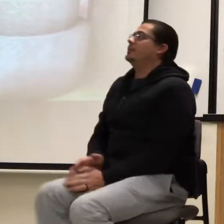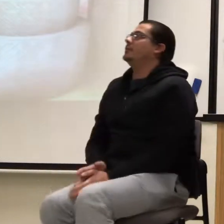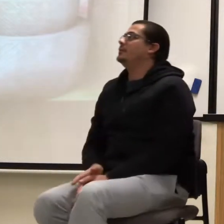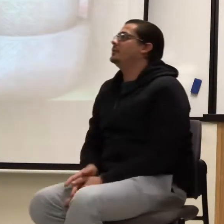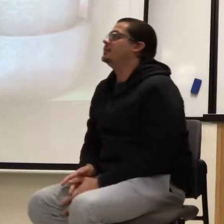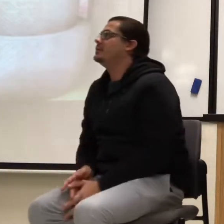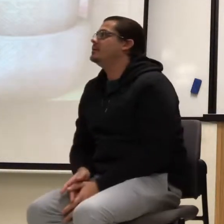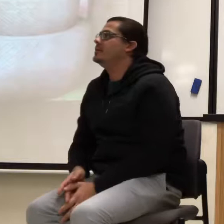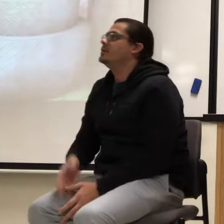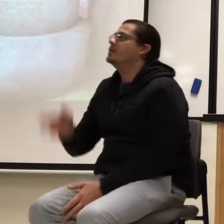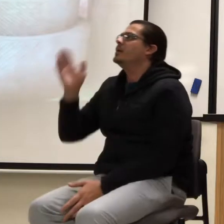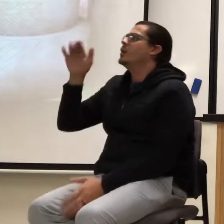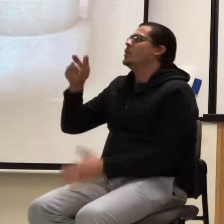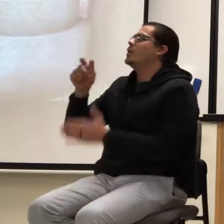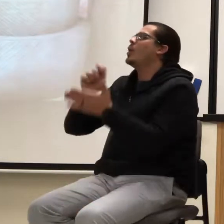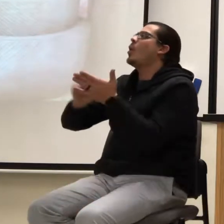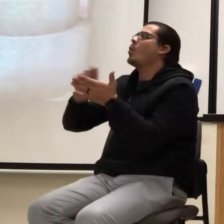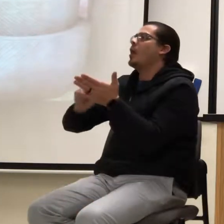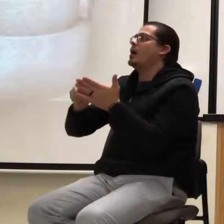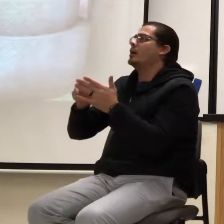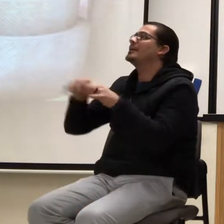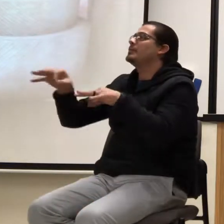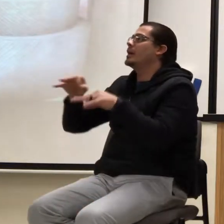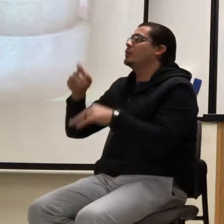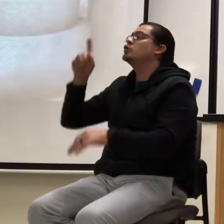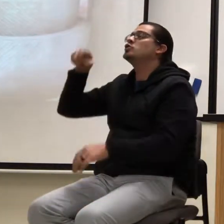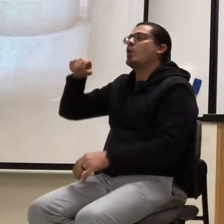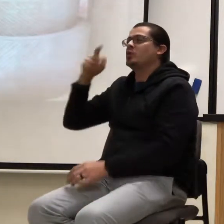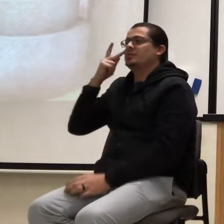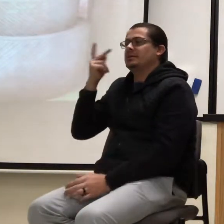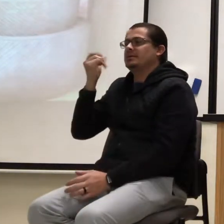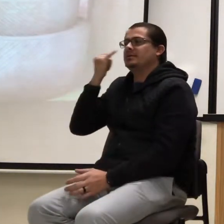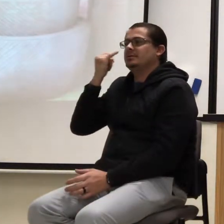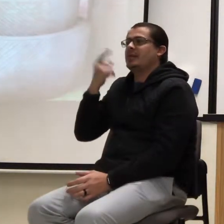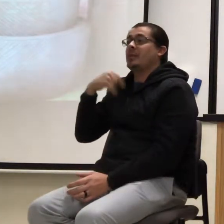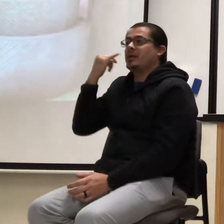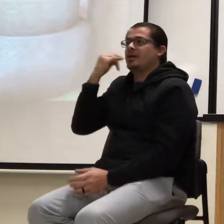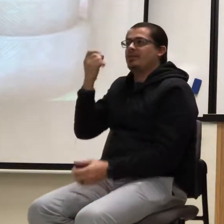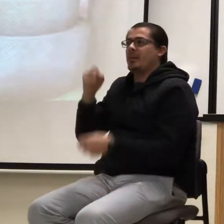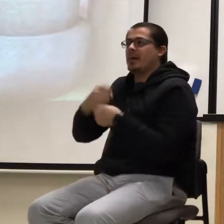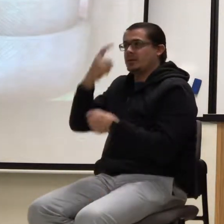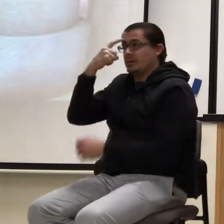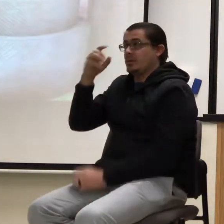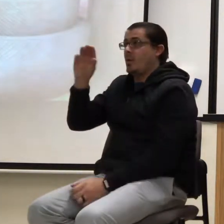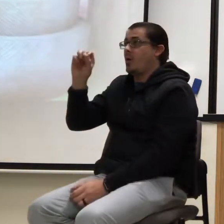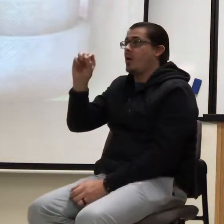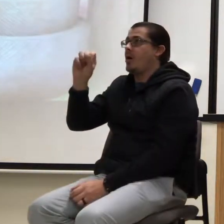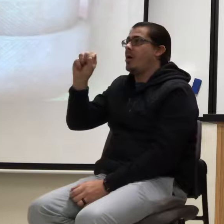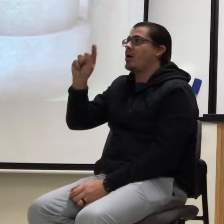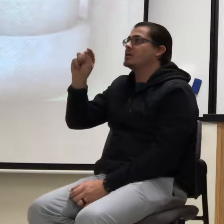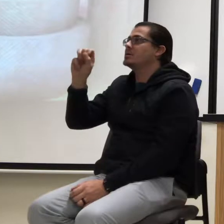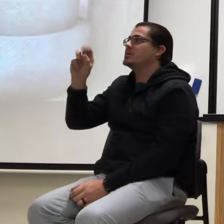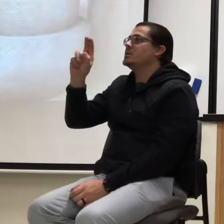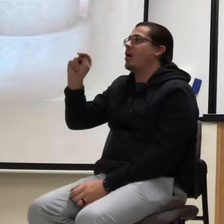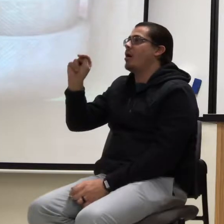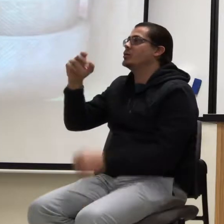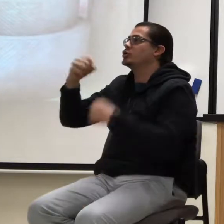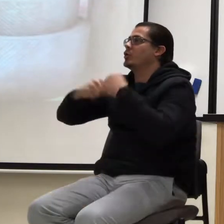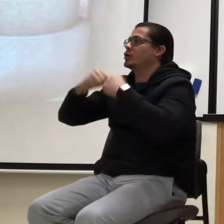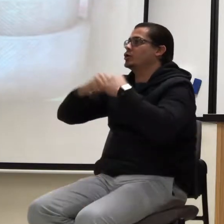Well, let me write what you're supposed to see. Tell me if it makes sense to you. This is Osteon Structure.